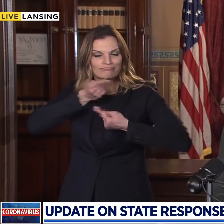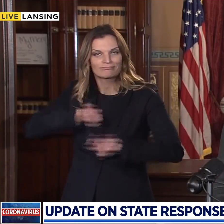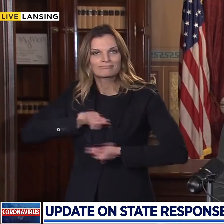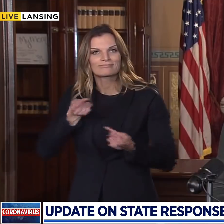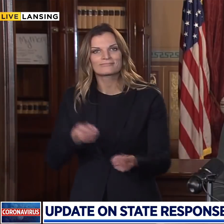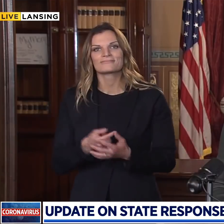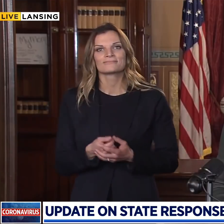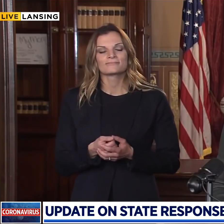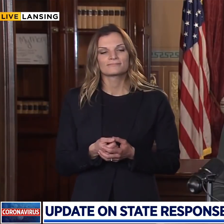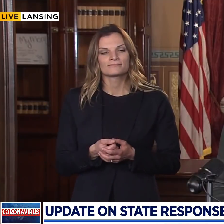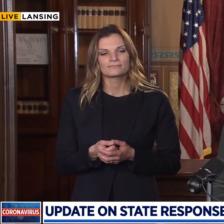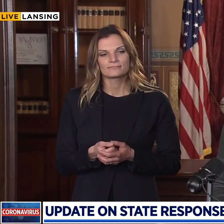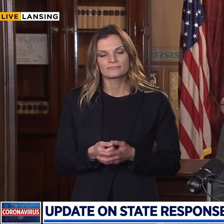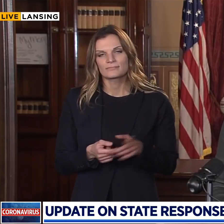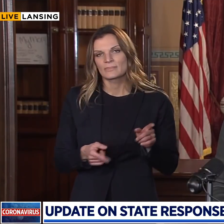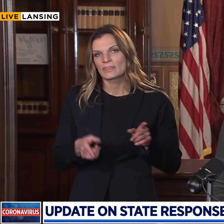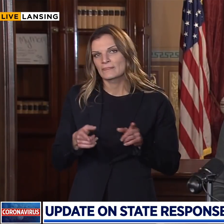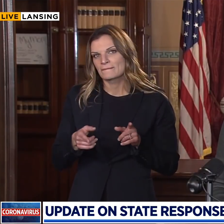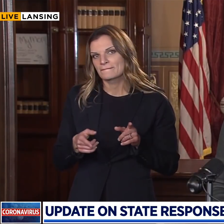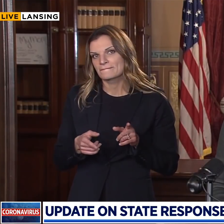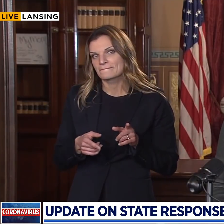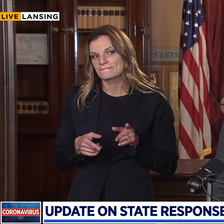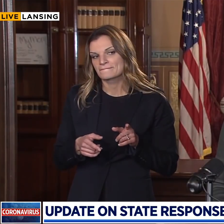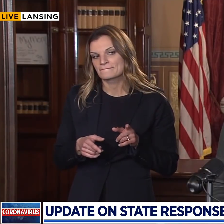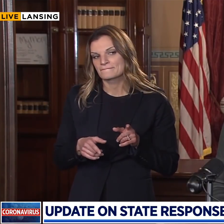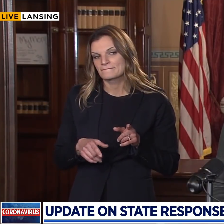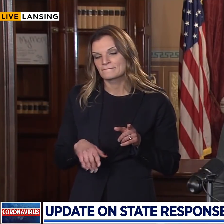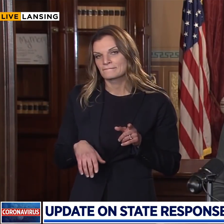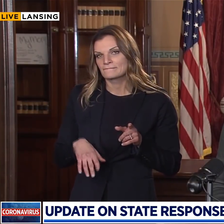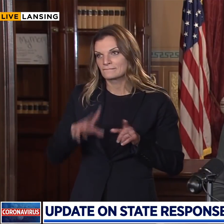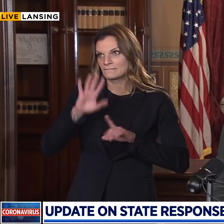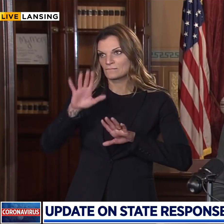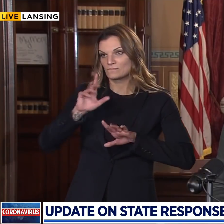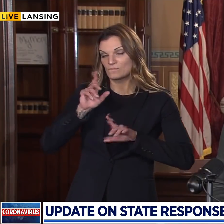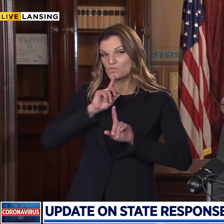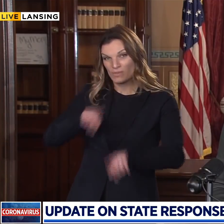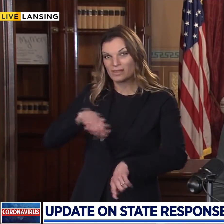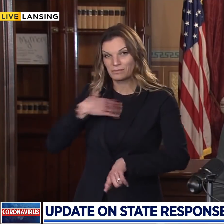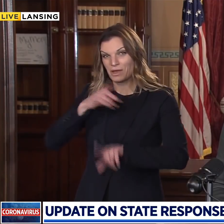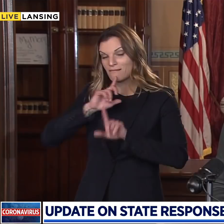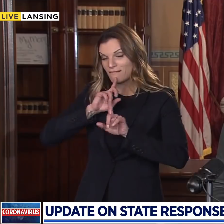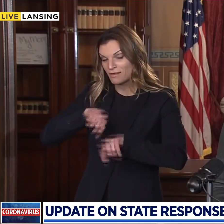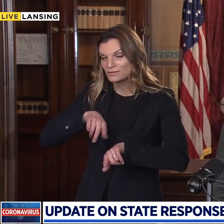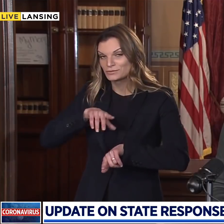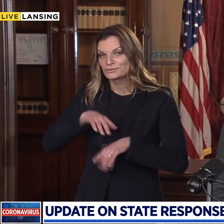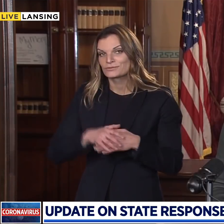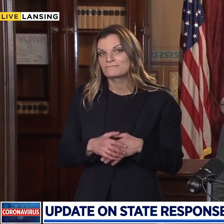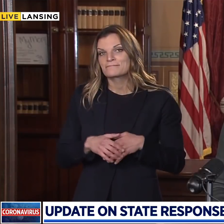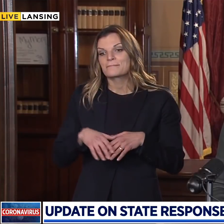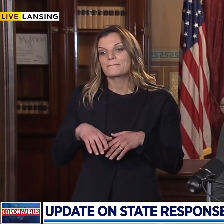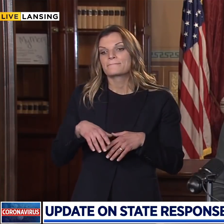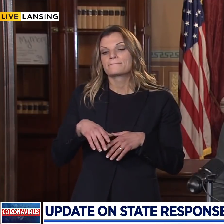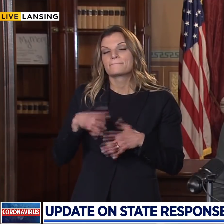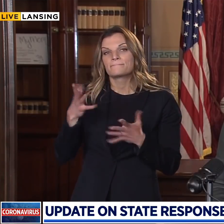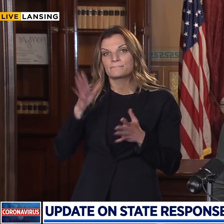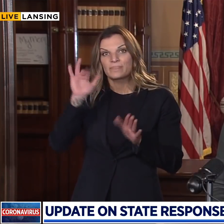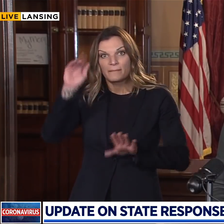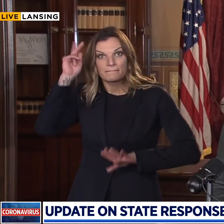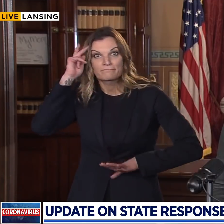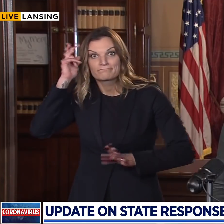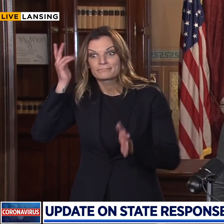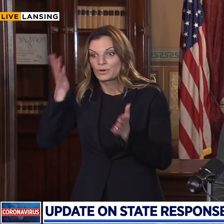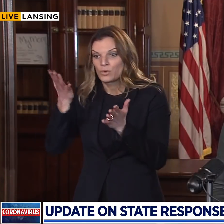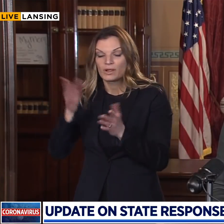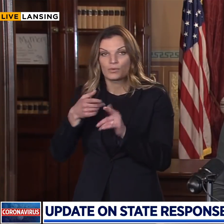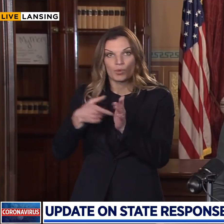to Maura's question. So a bipartisan relief plan that